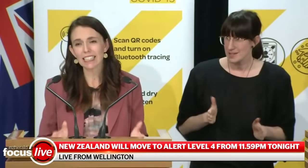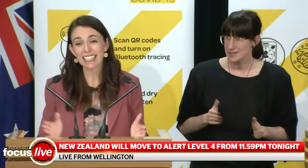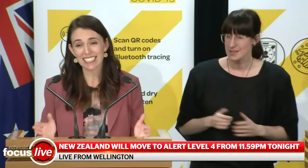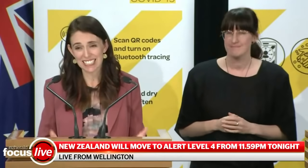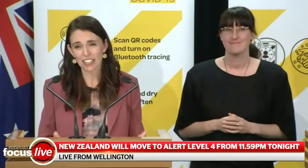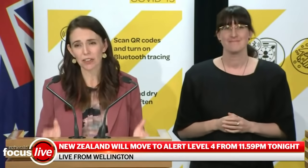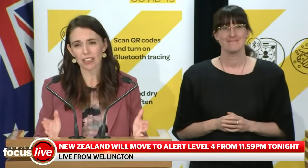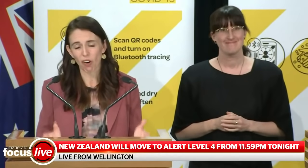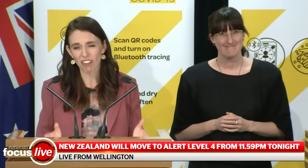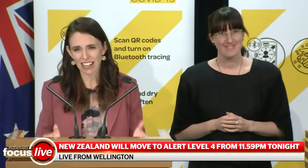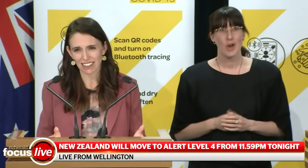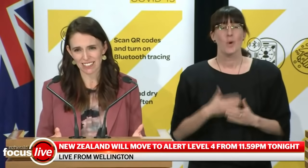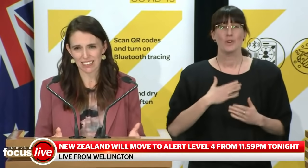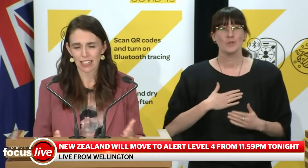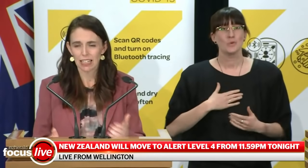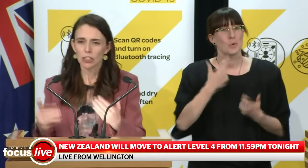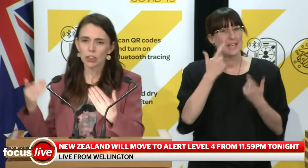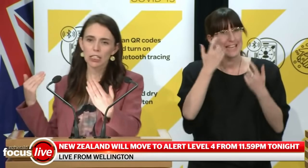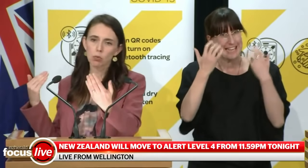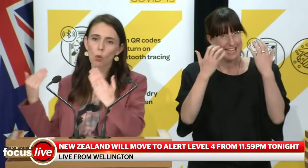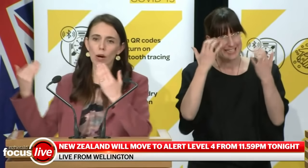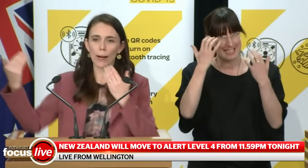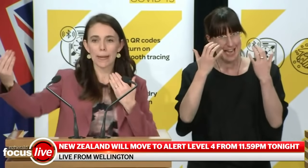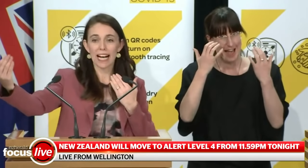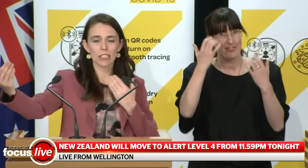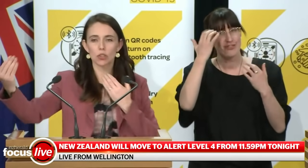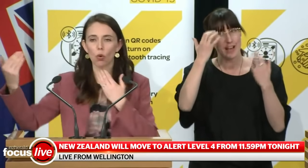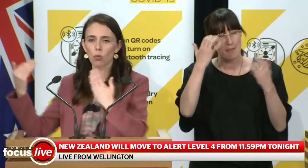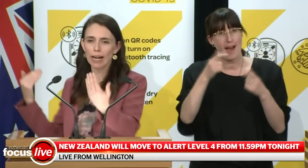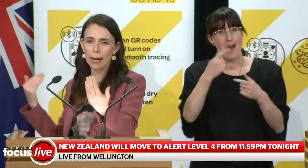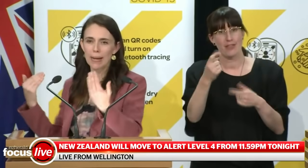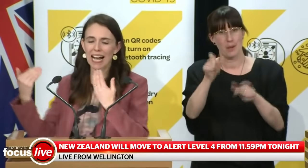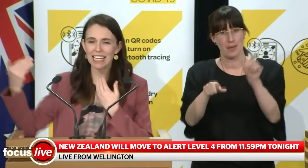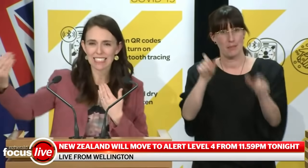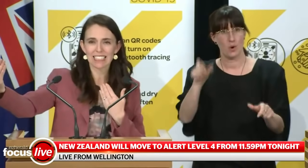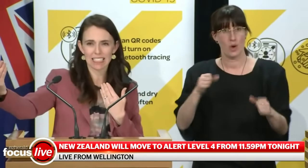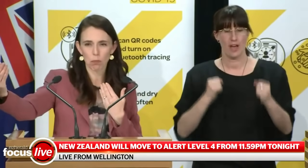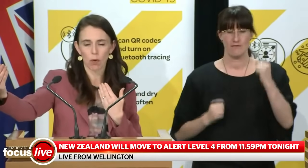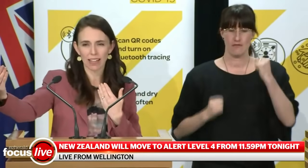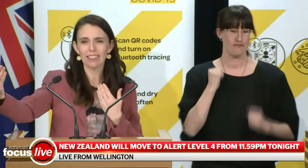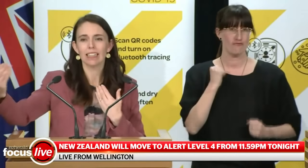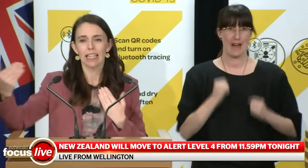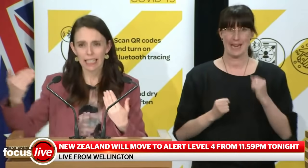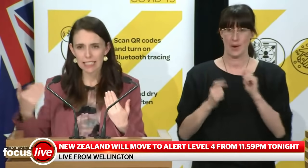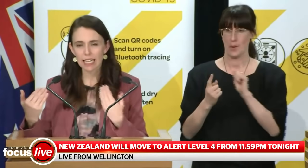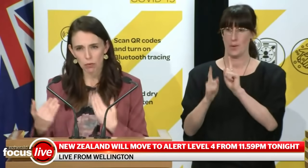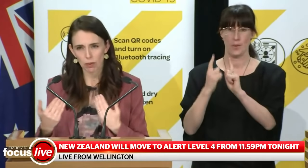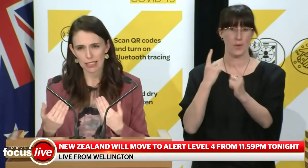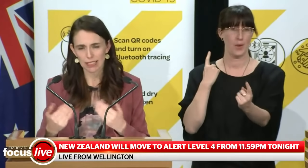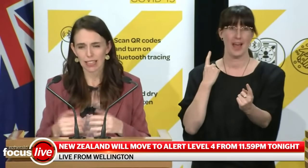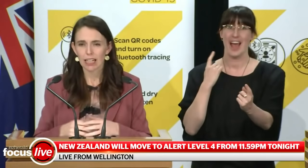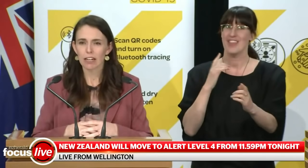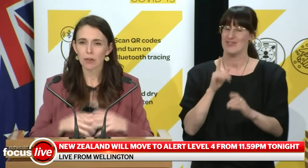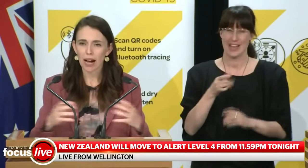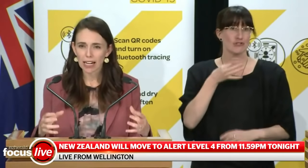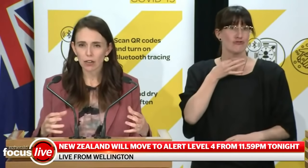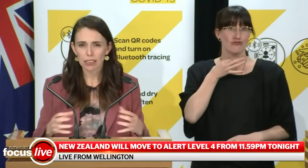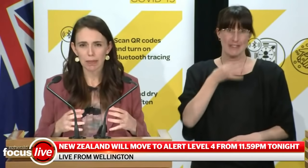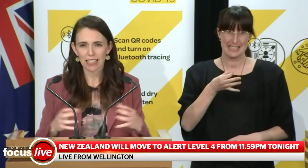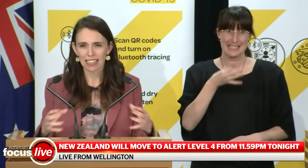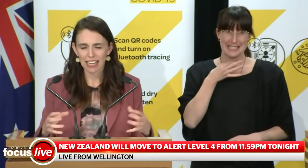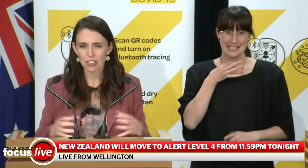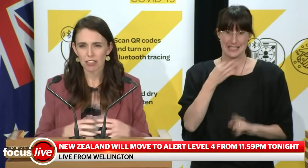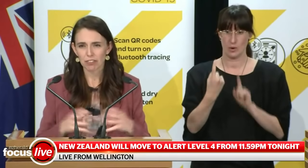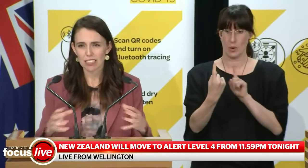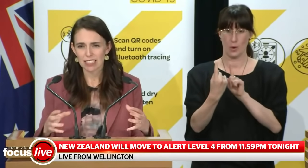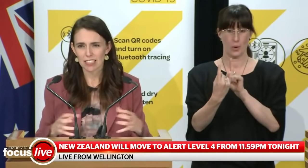be really considerate of others. Just walking past or running past someone is a risk. If you are going